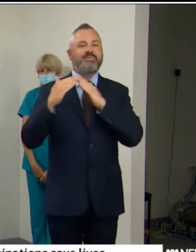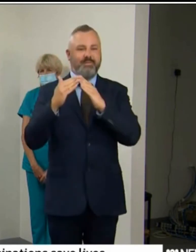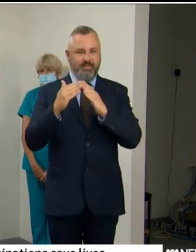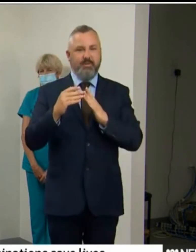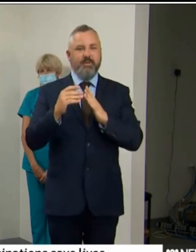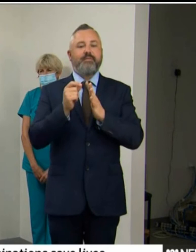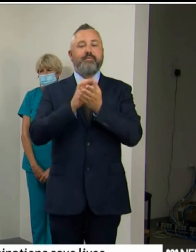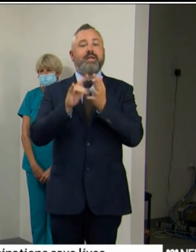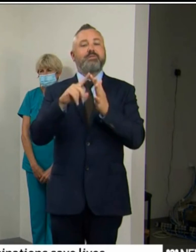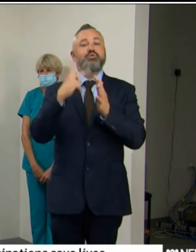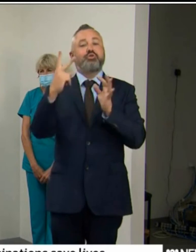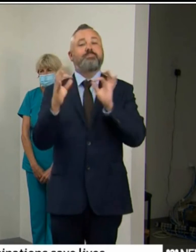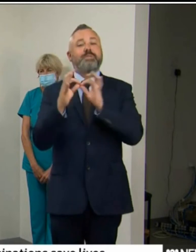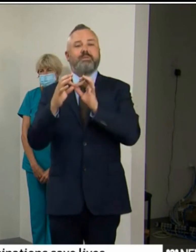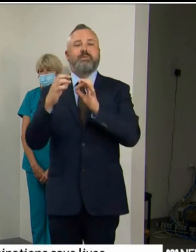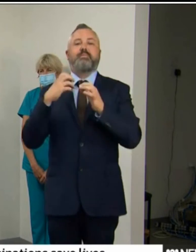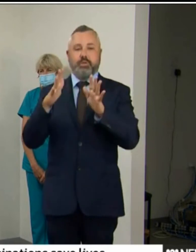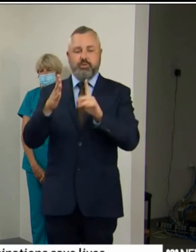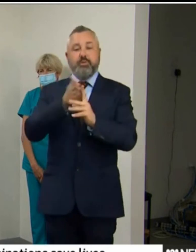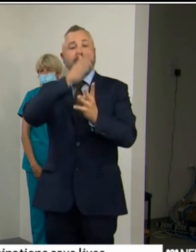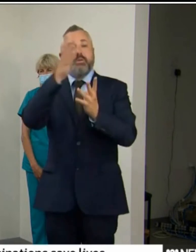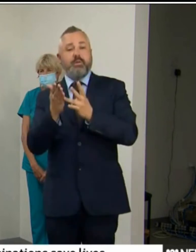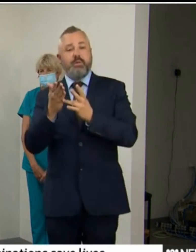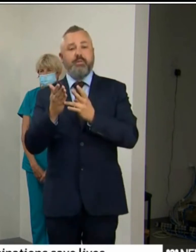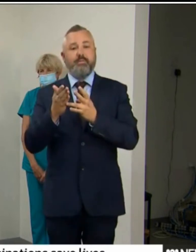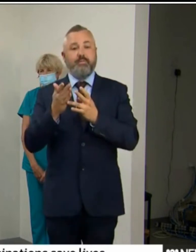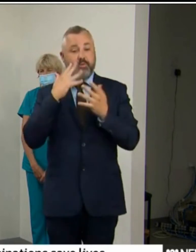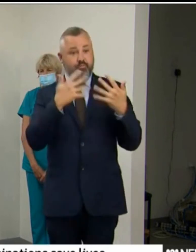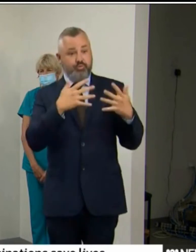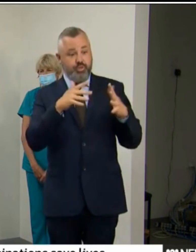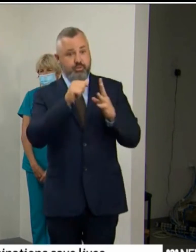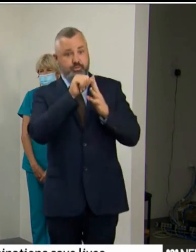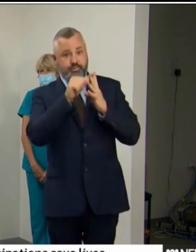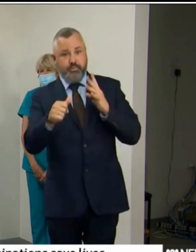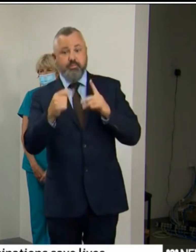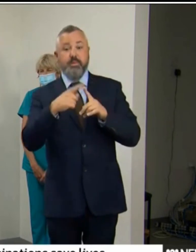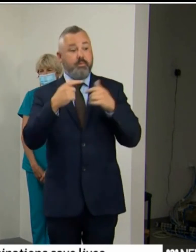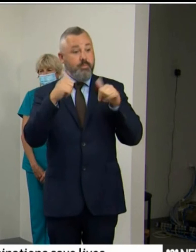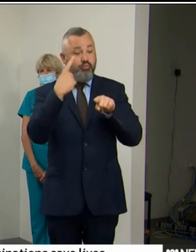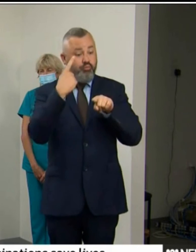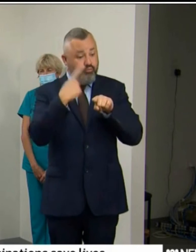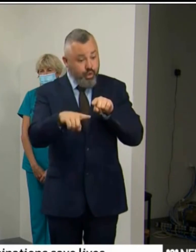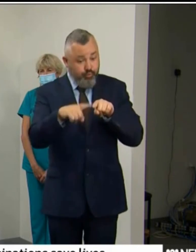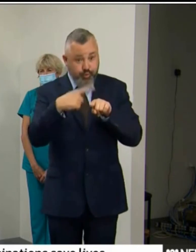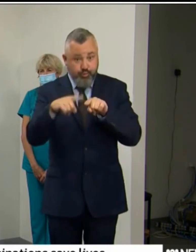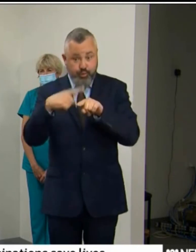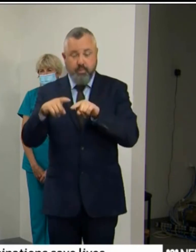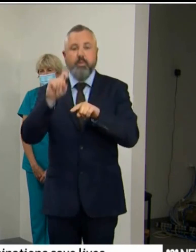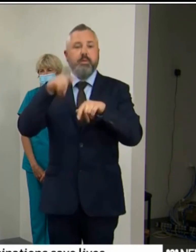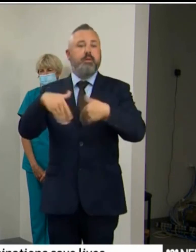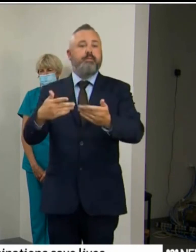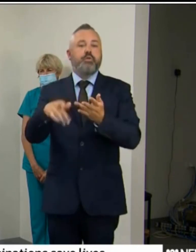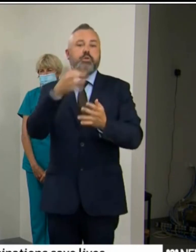finally, if the vaccines are approved for children, then it would be expanded, and that's a subject to clinical trials. And our